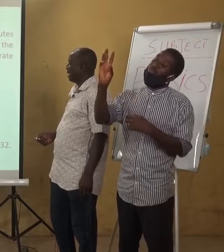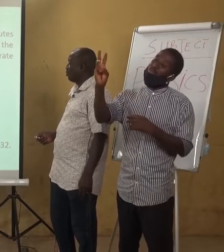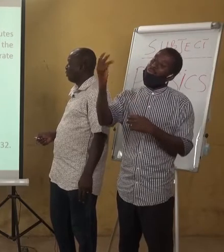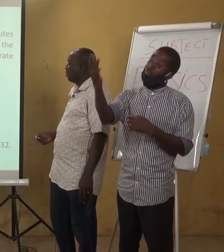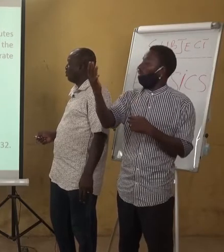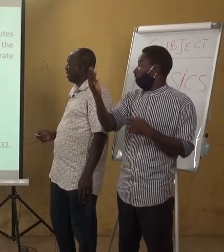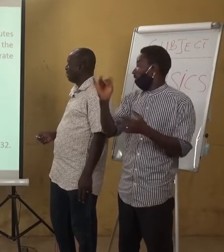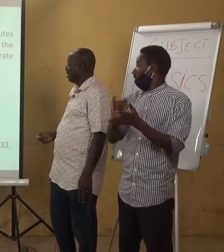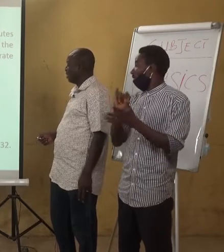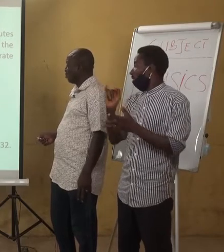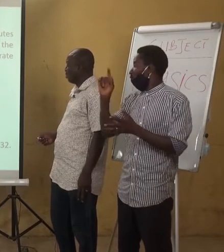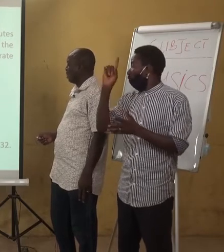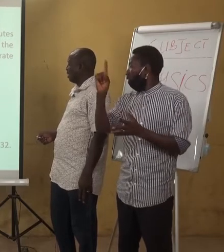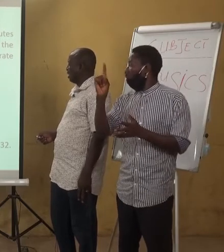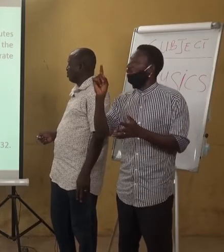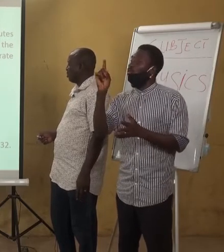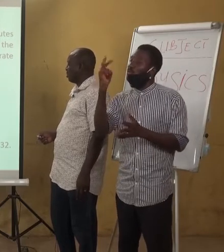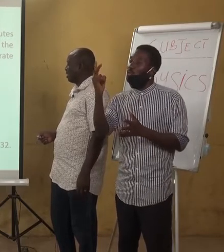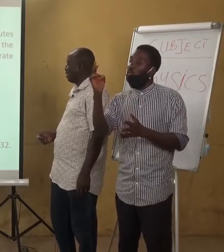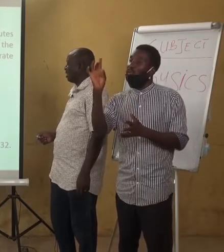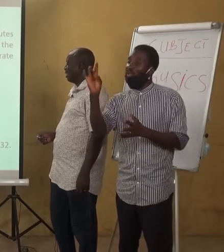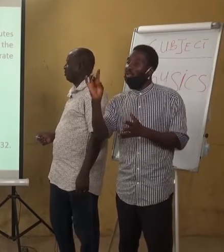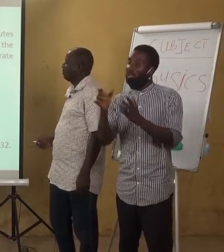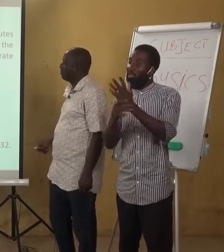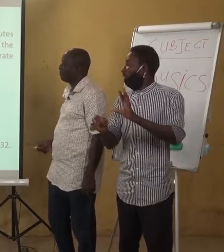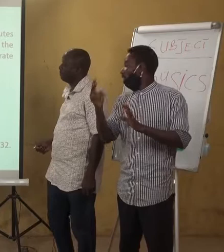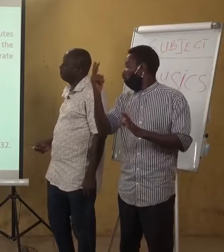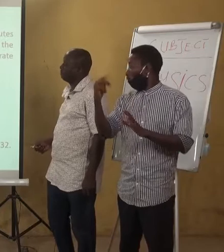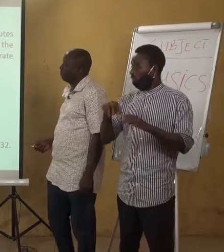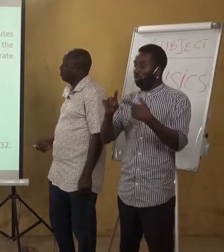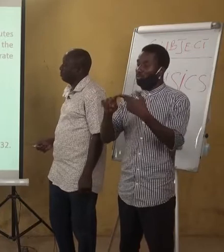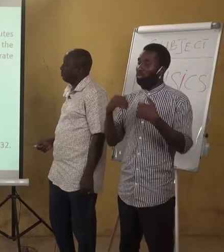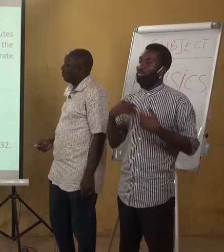64. That is 128 divided by 2 is equals to 64.